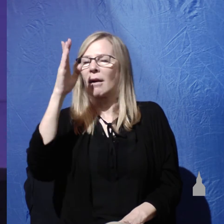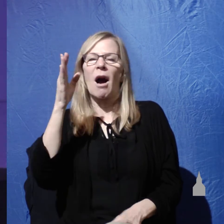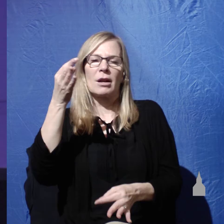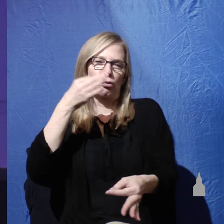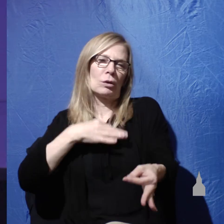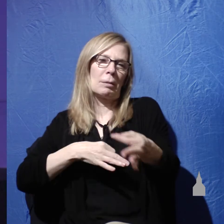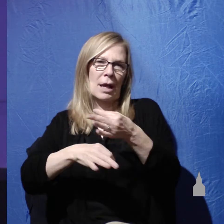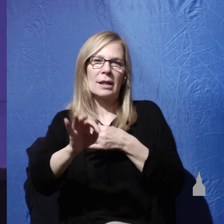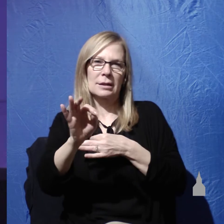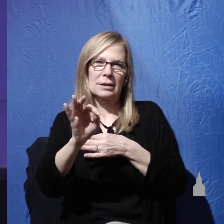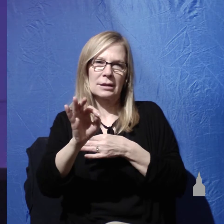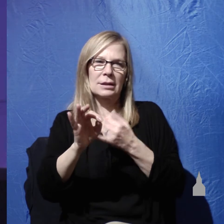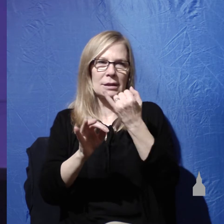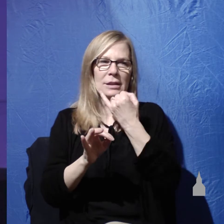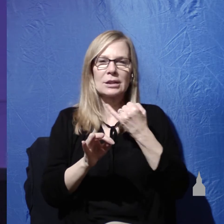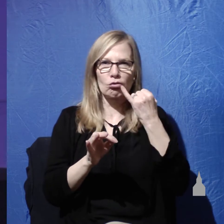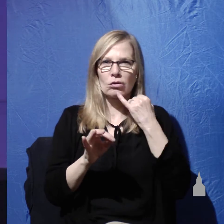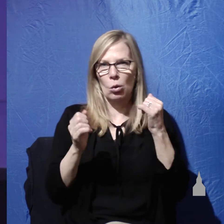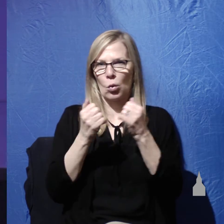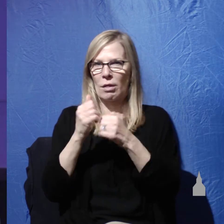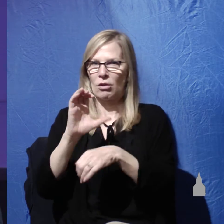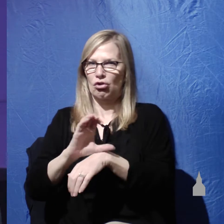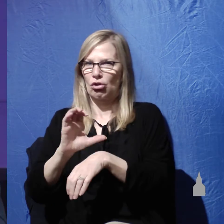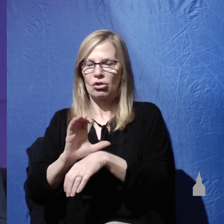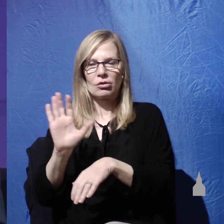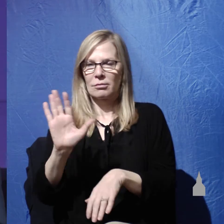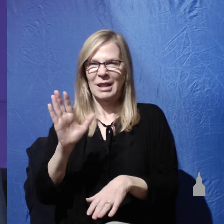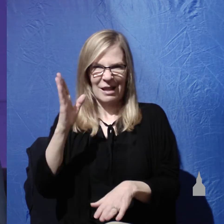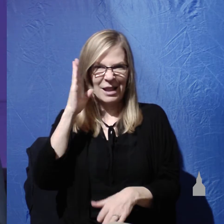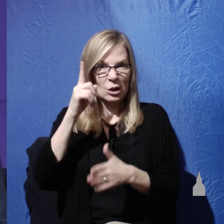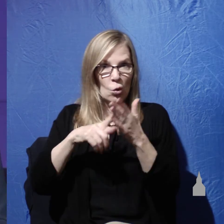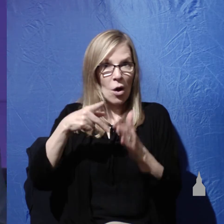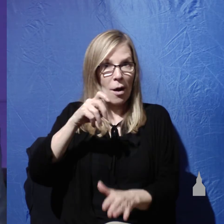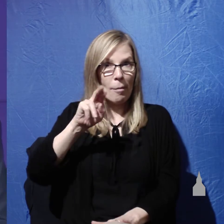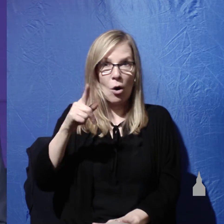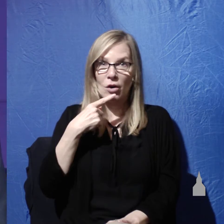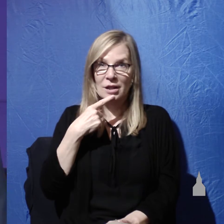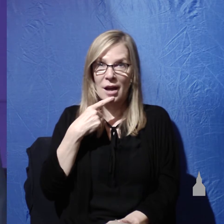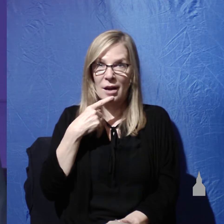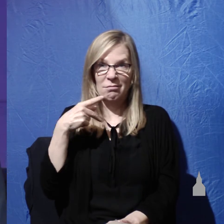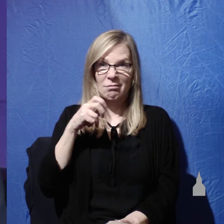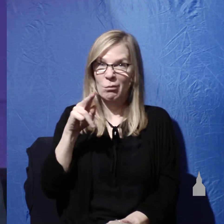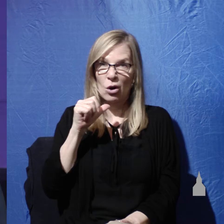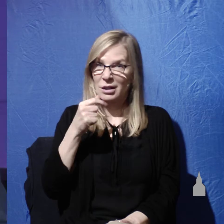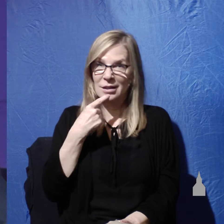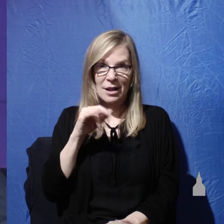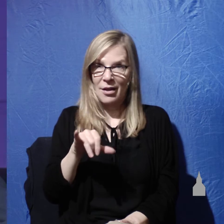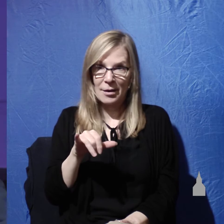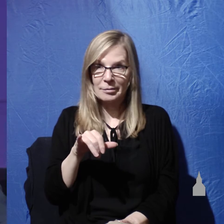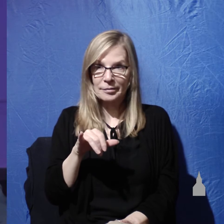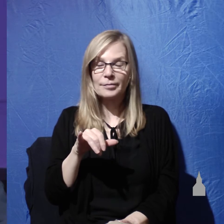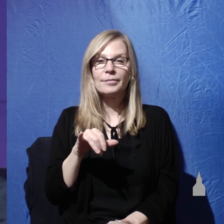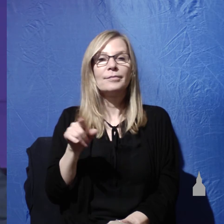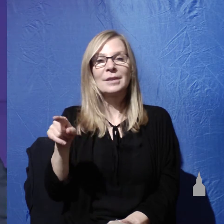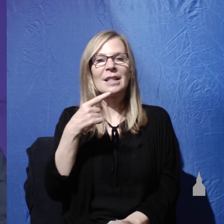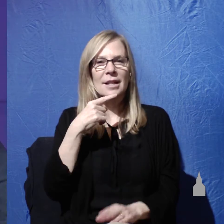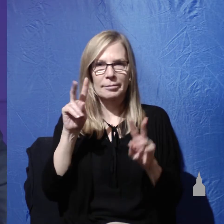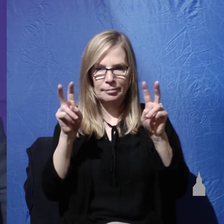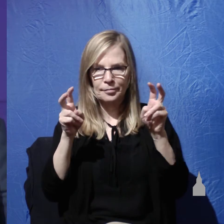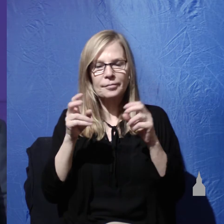has replaced Israel with the church, listen to what Paul said, because Paul didn't say that. I say